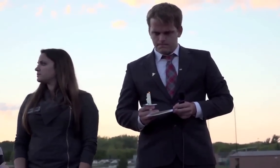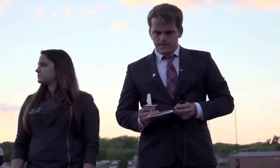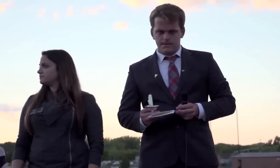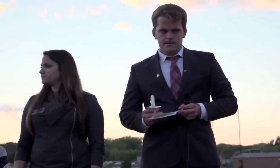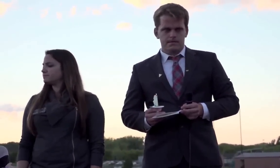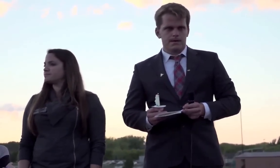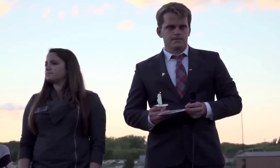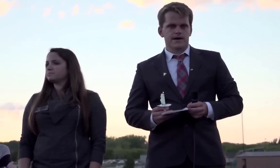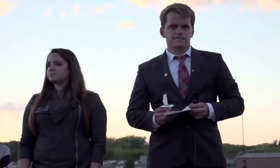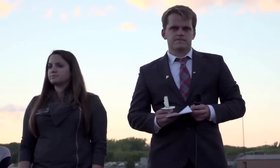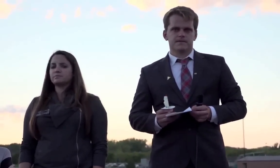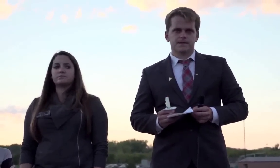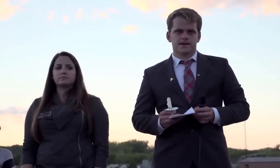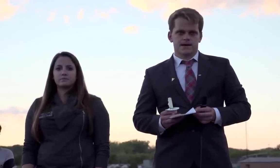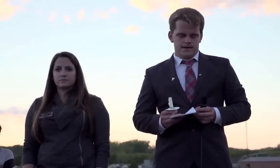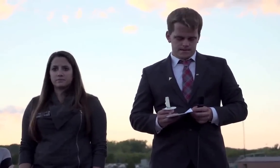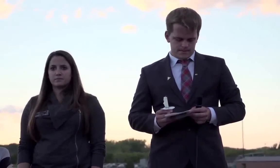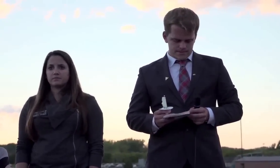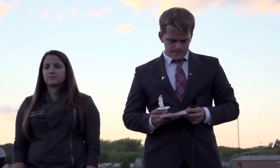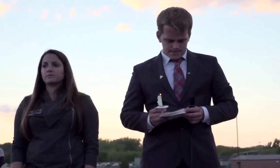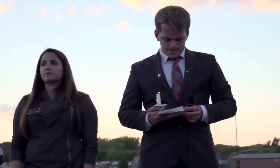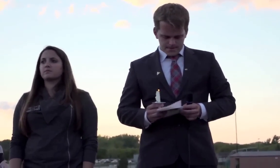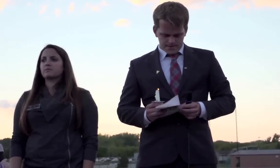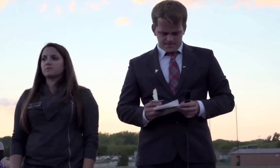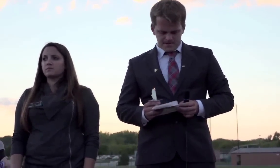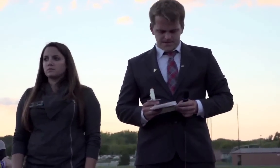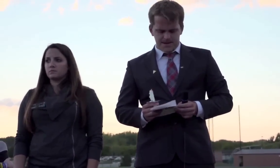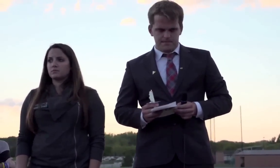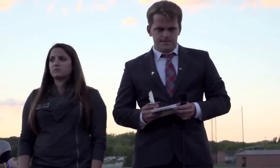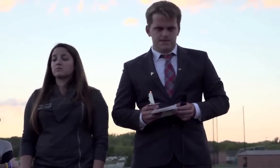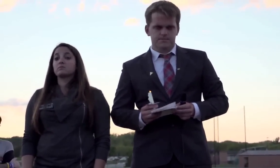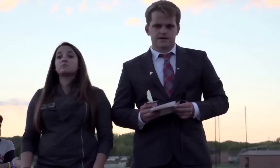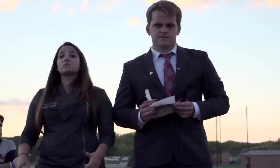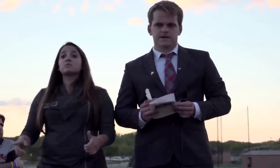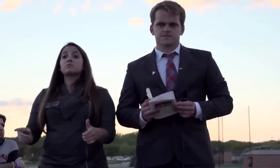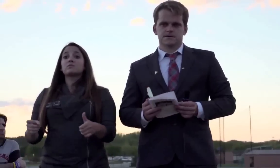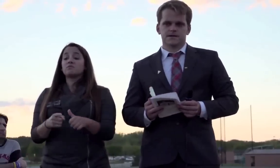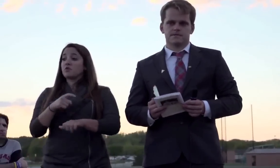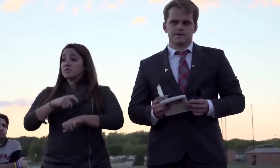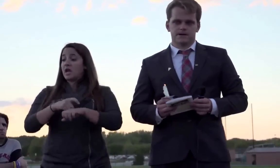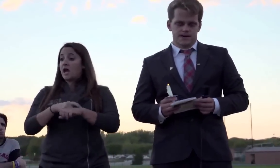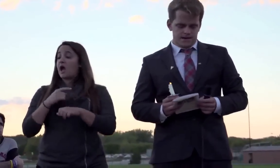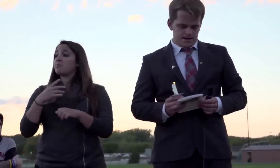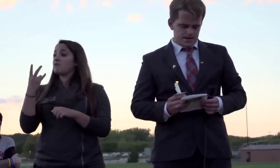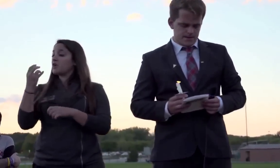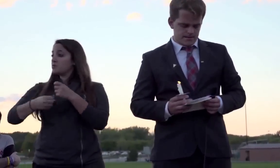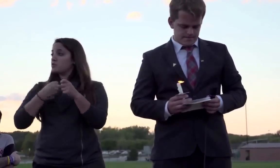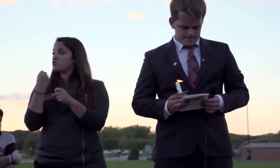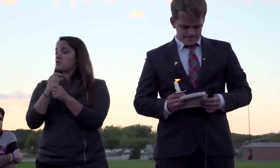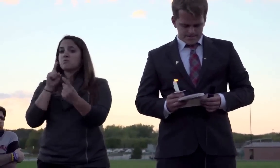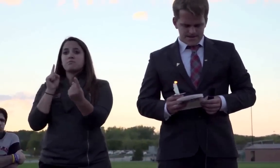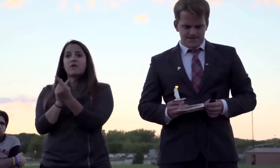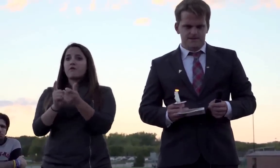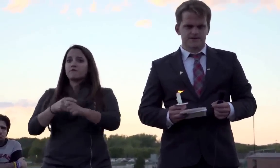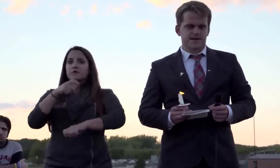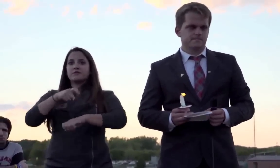I met him for the first time in the spring of freshman year when he went on Snow